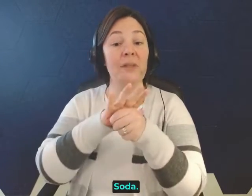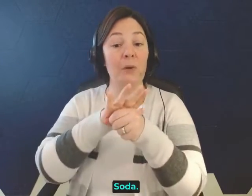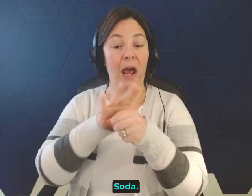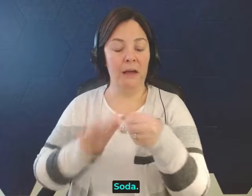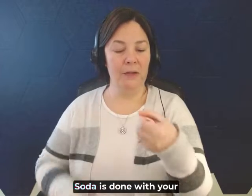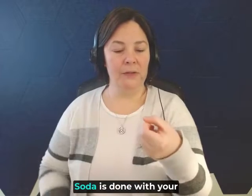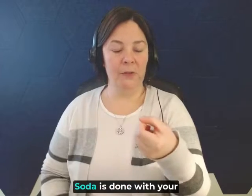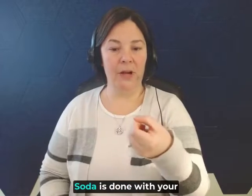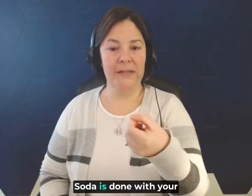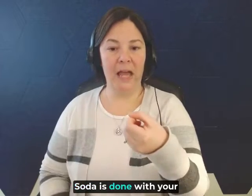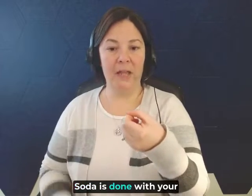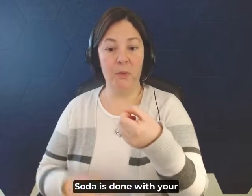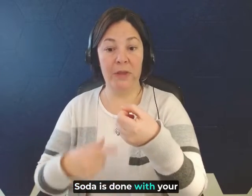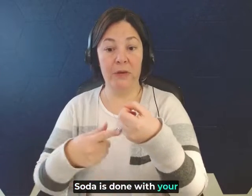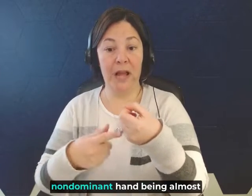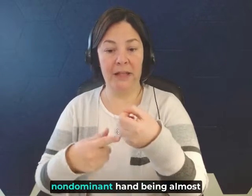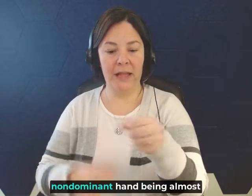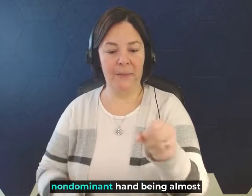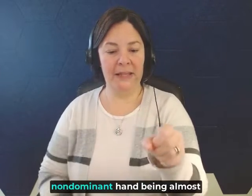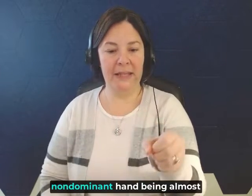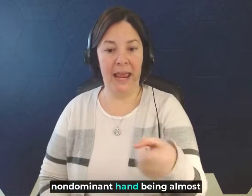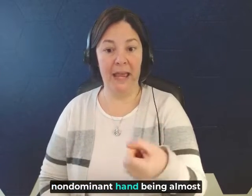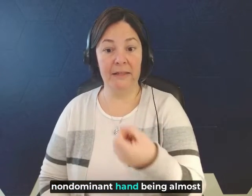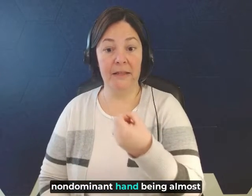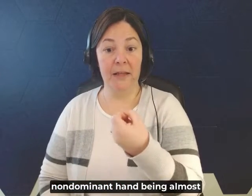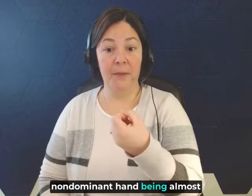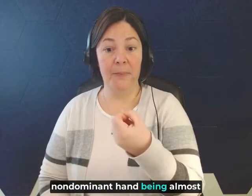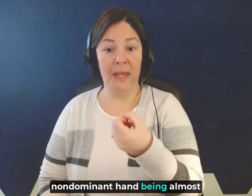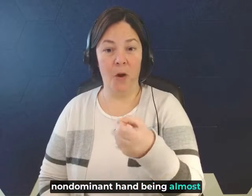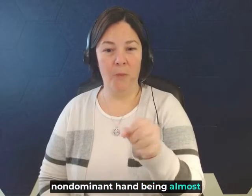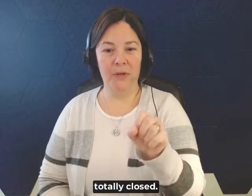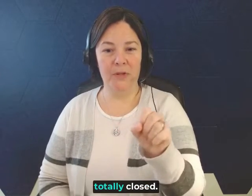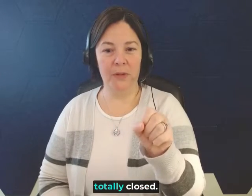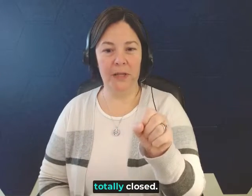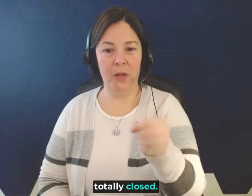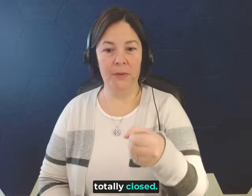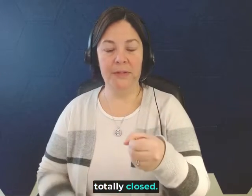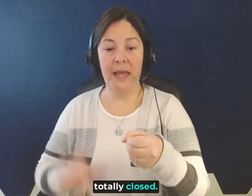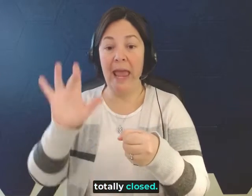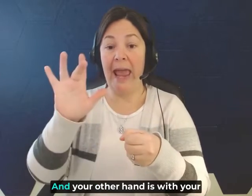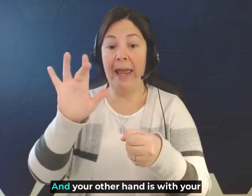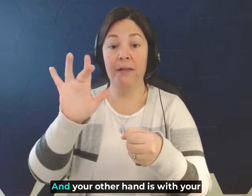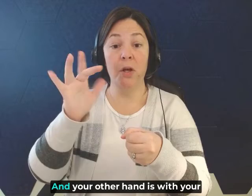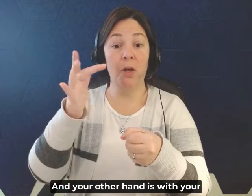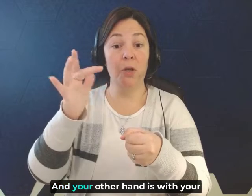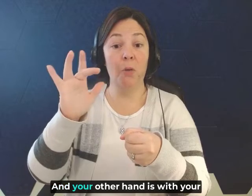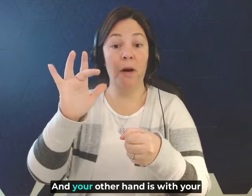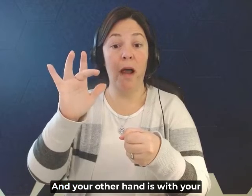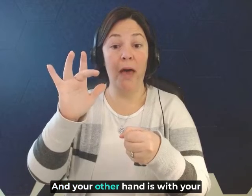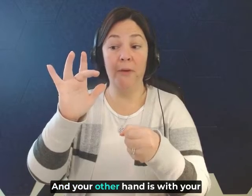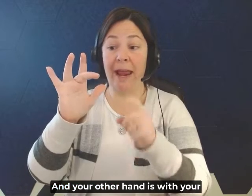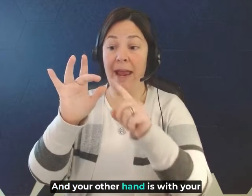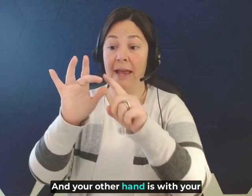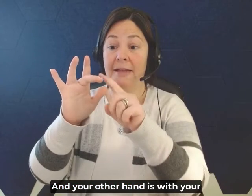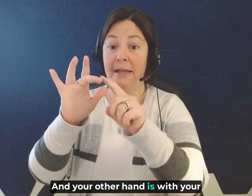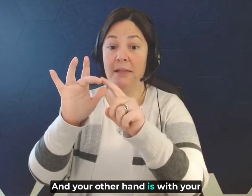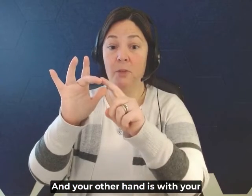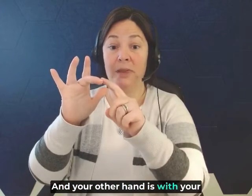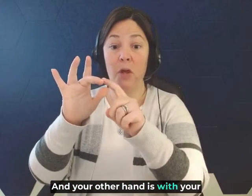Soda. Soda is done with your non-dominant hand being almost totally closed, and your other hand is with your